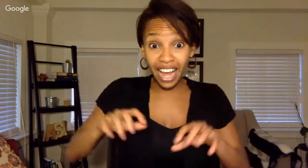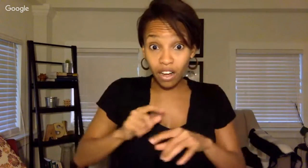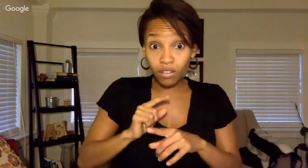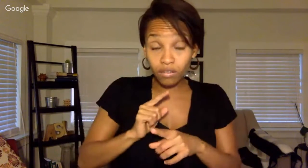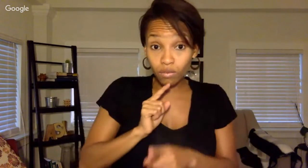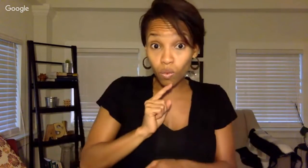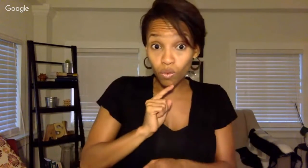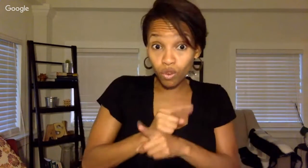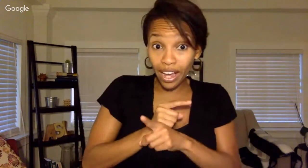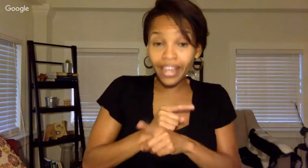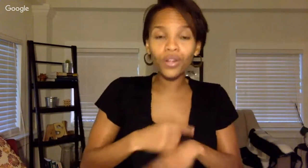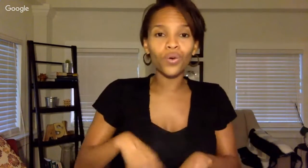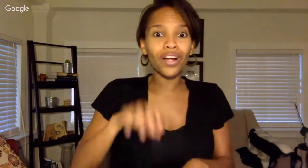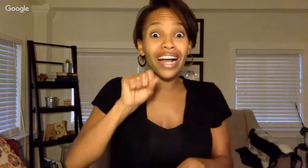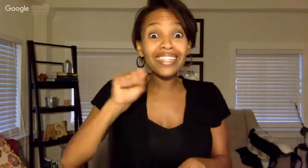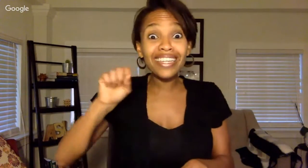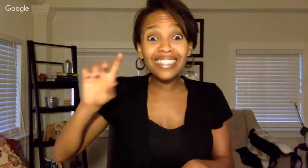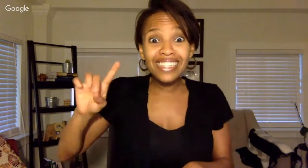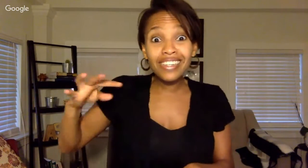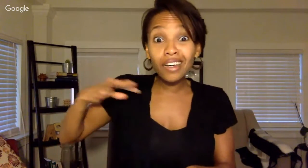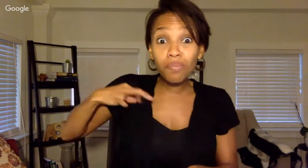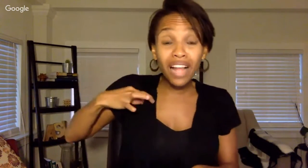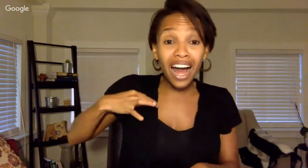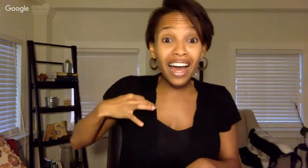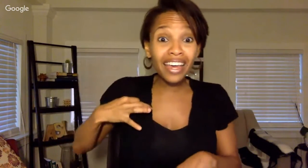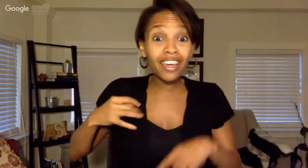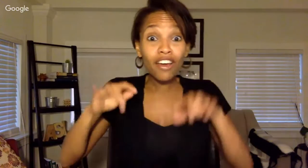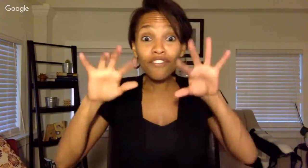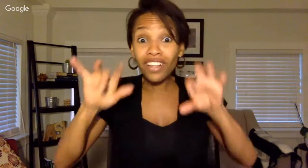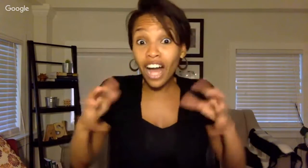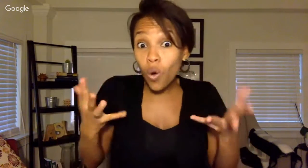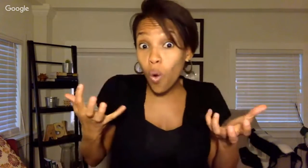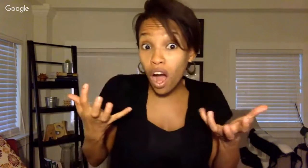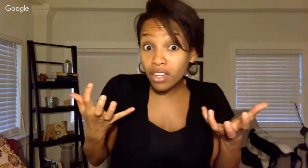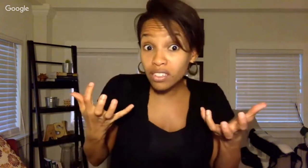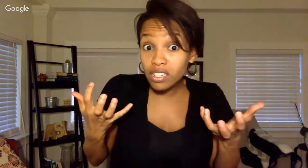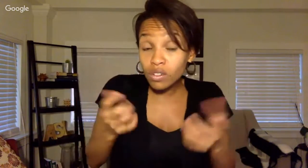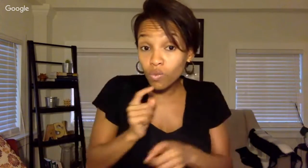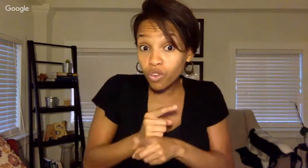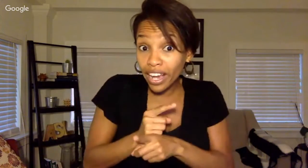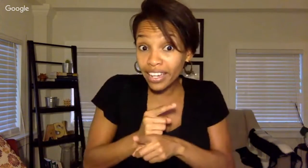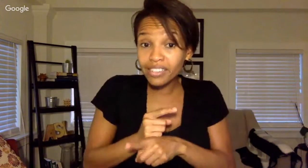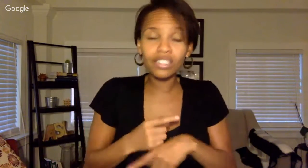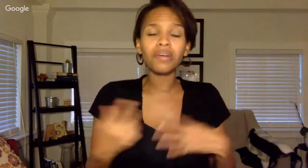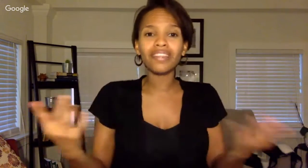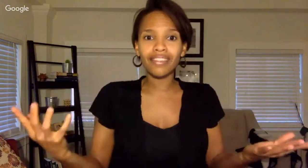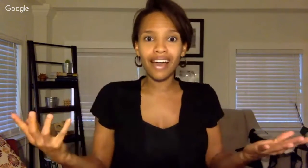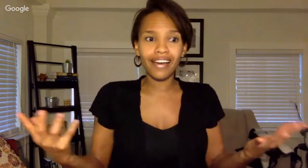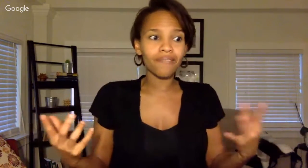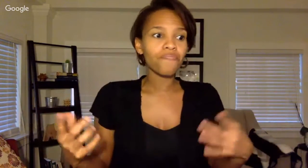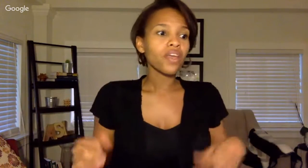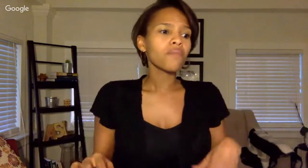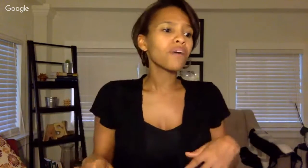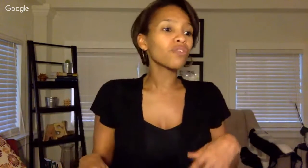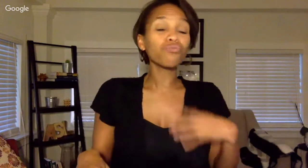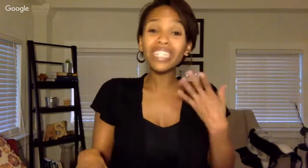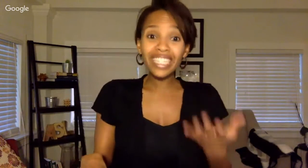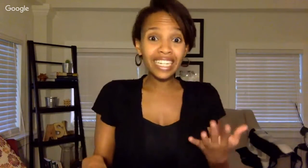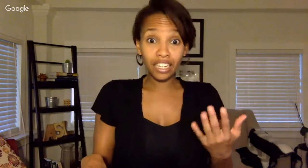out, right? Or SSD apply, fill out, want, right? Something like that. But really, in the